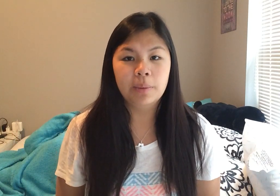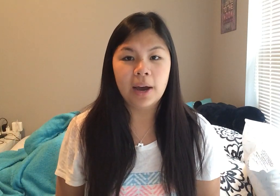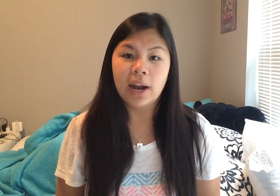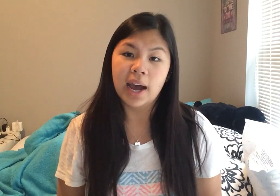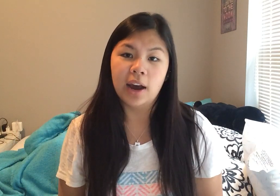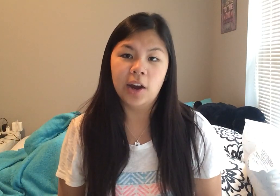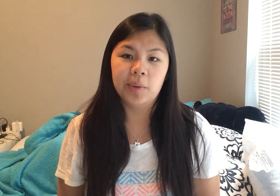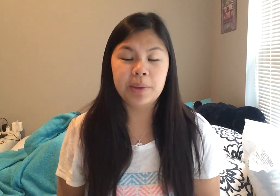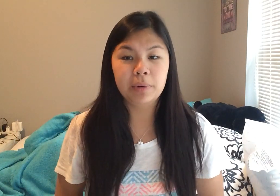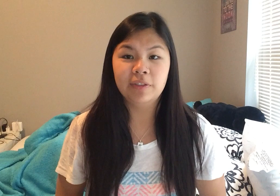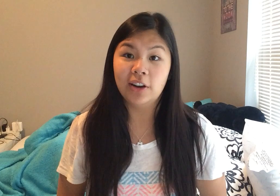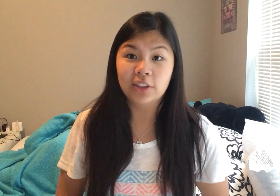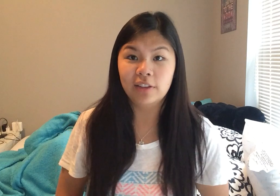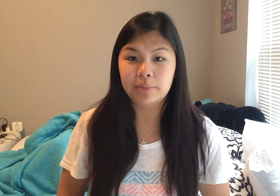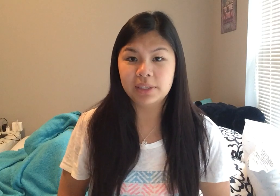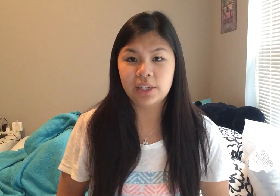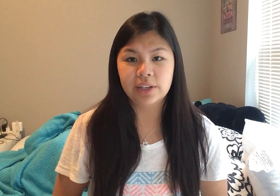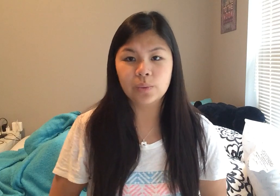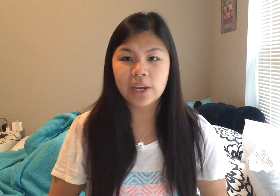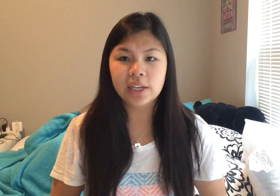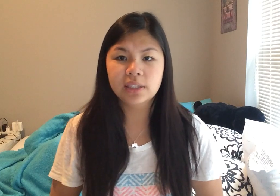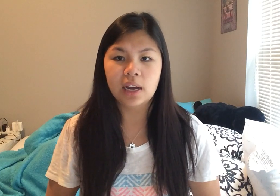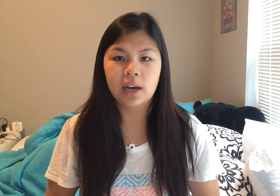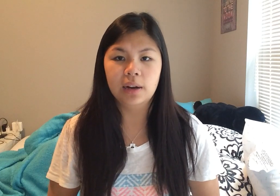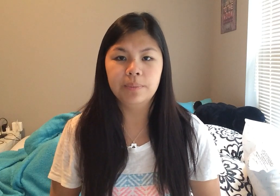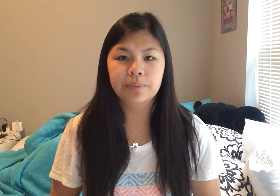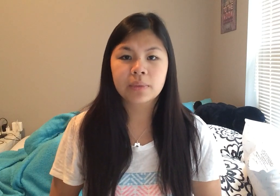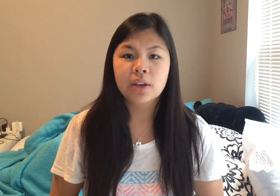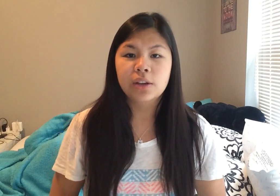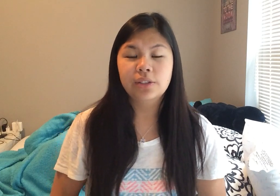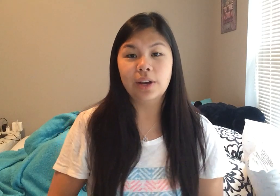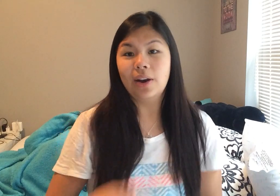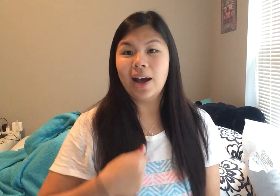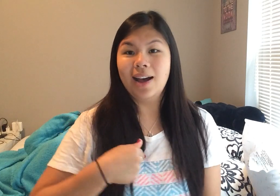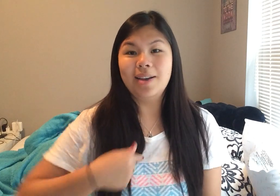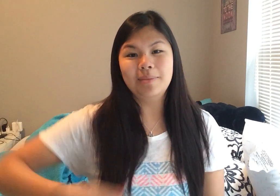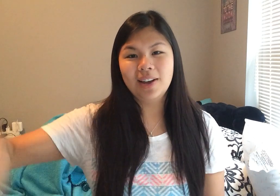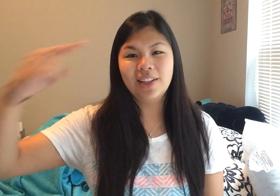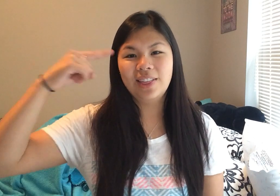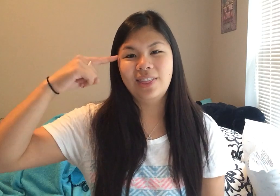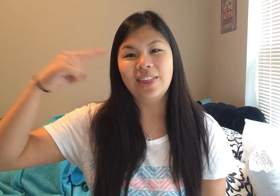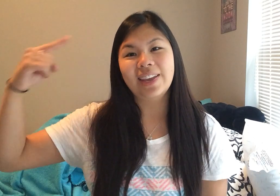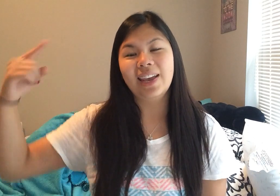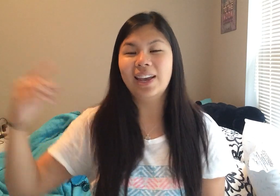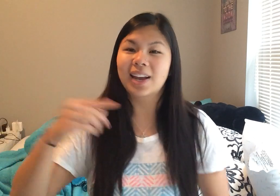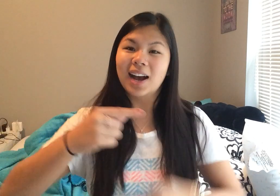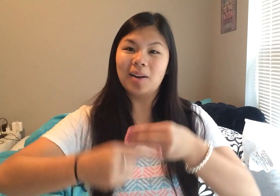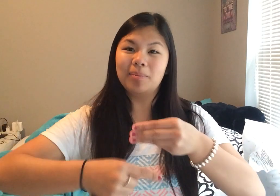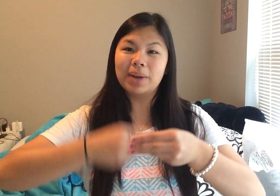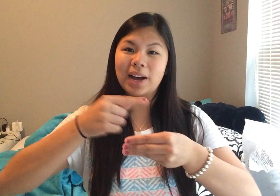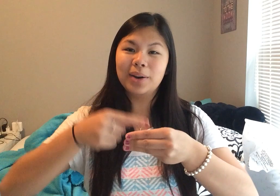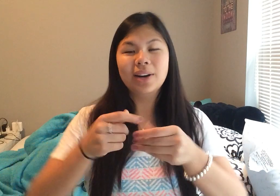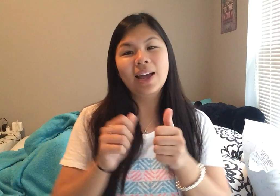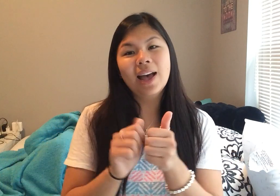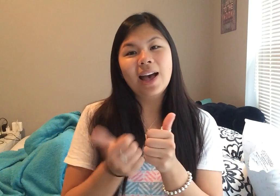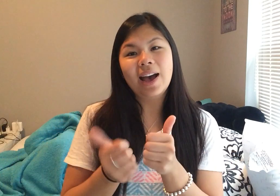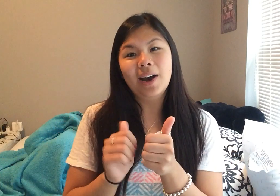about how people fall in love in mysterious ways, so I'm thinking about